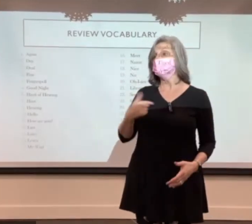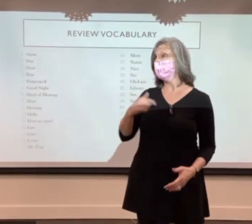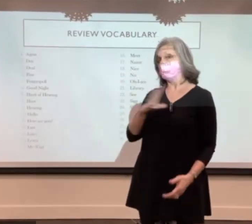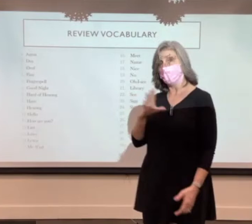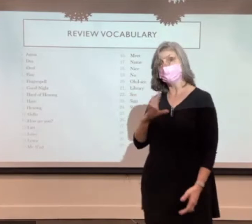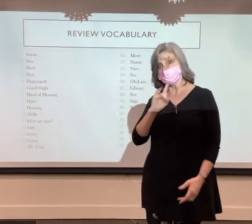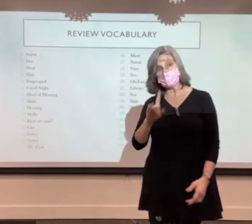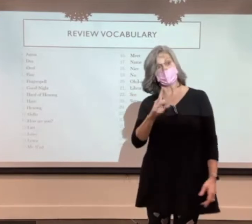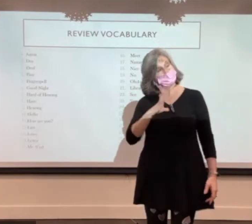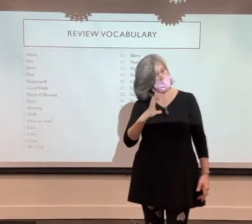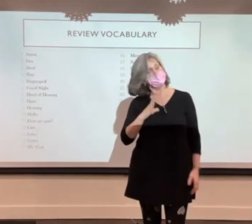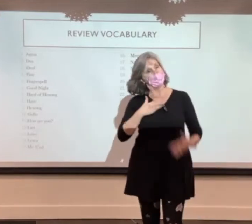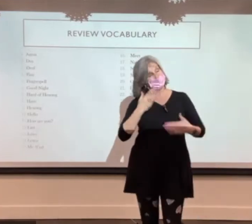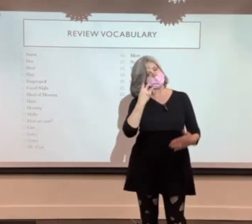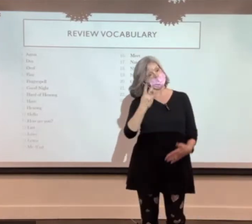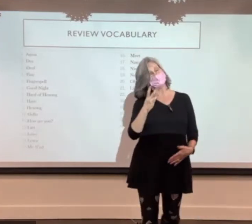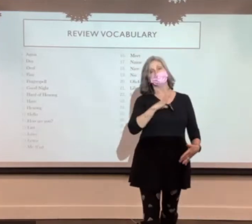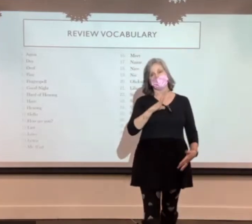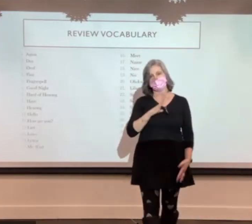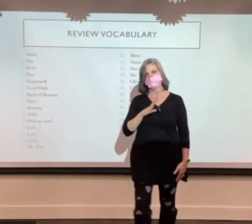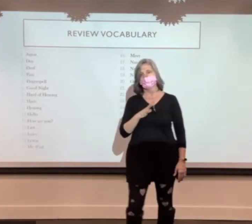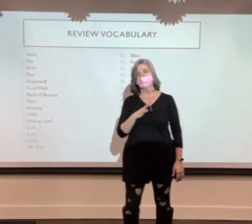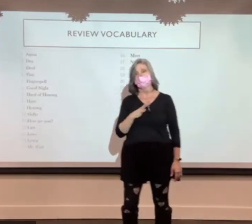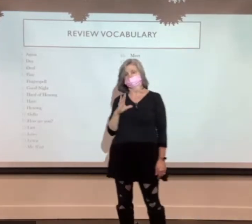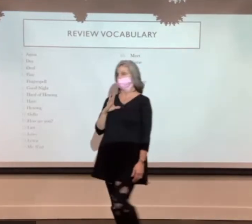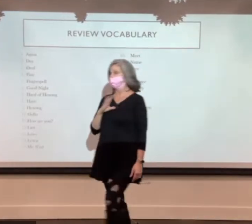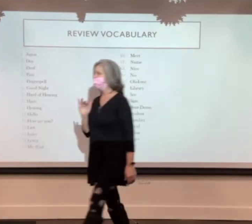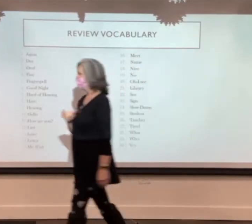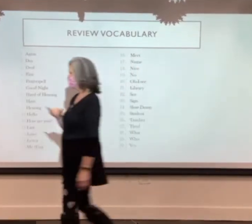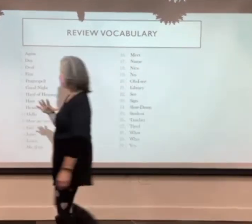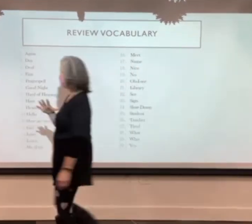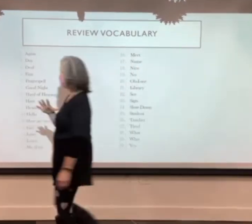No, I'm fine, really, I'm fine. I'm happy to see you, I'm fine. Or,